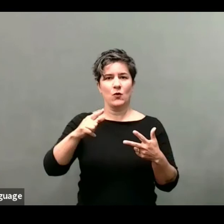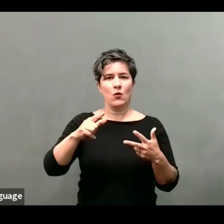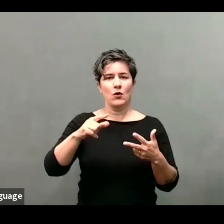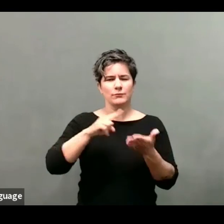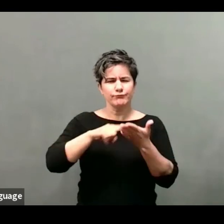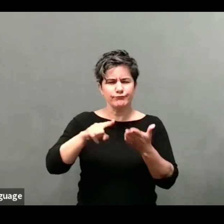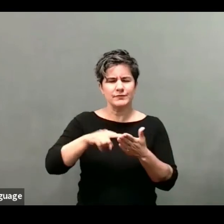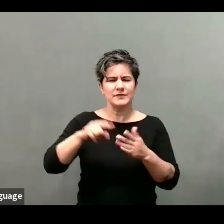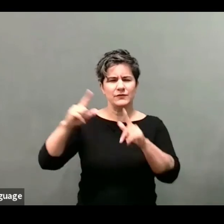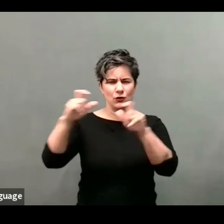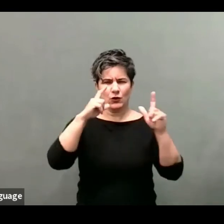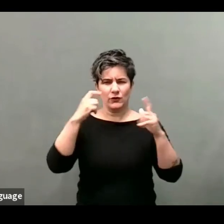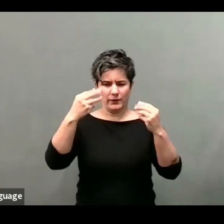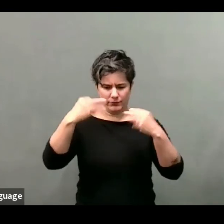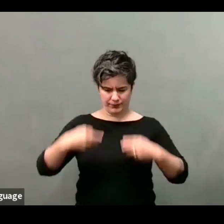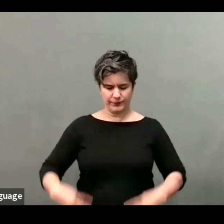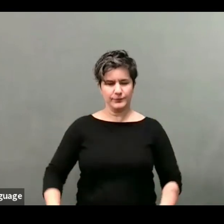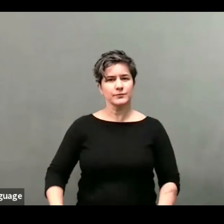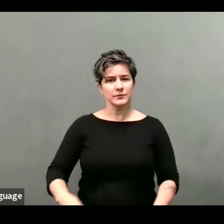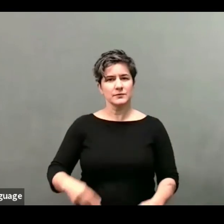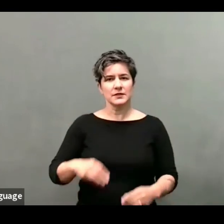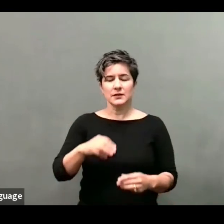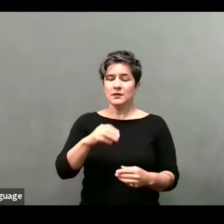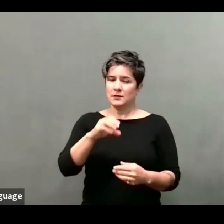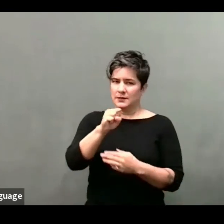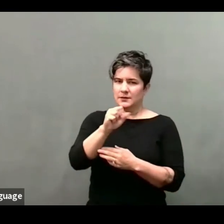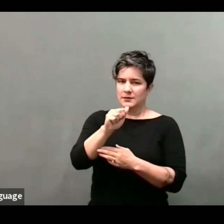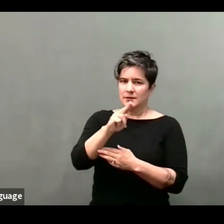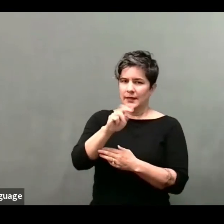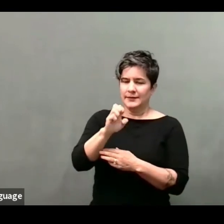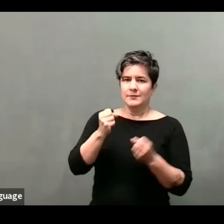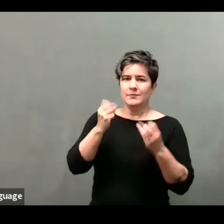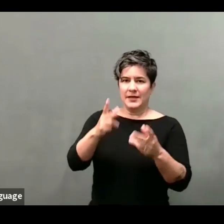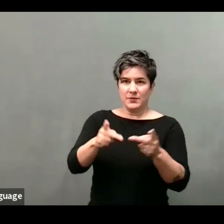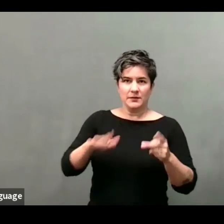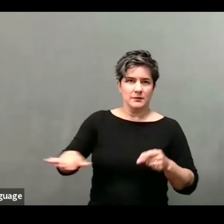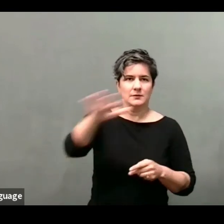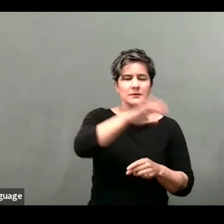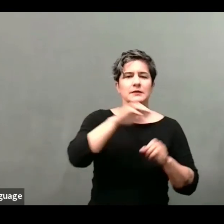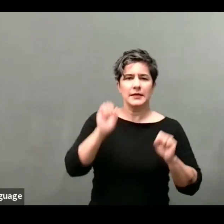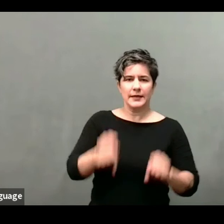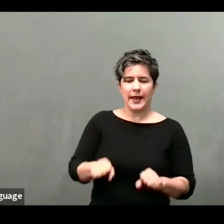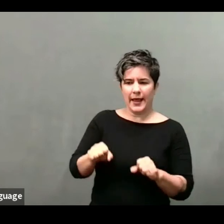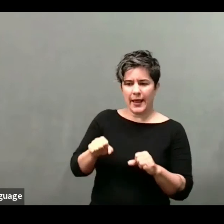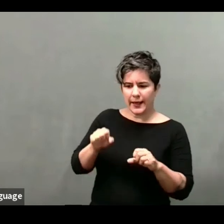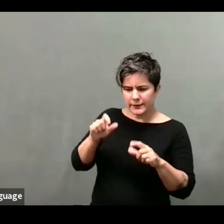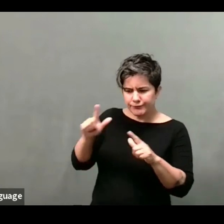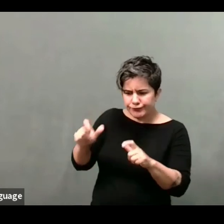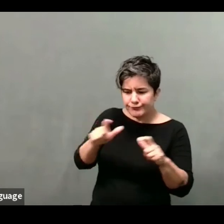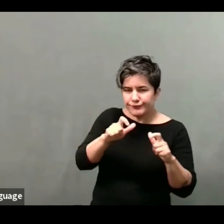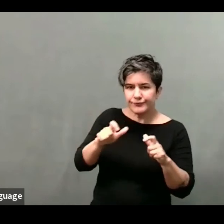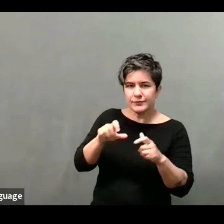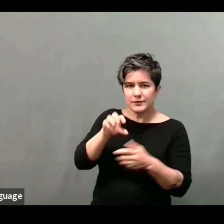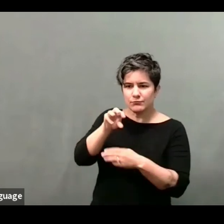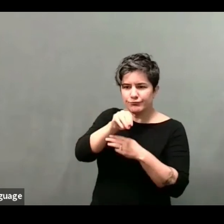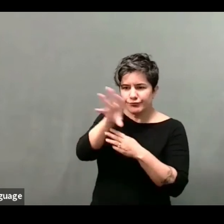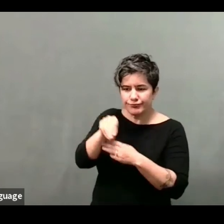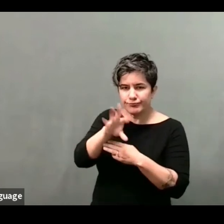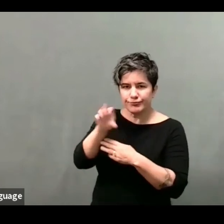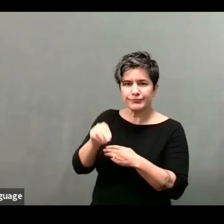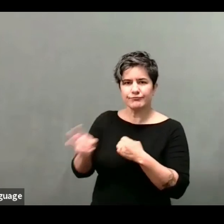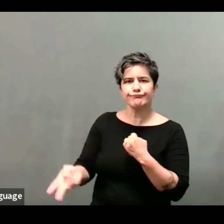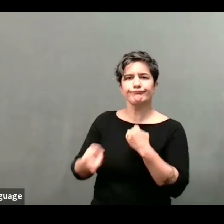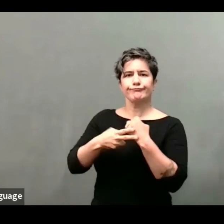photography, which SANEs in many facilities can take in order to preserve a photographic